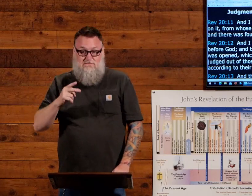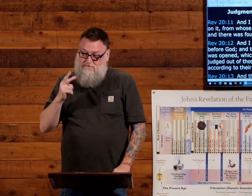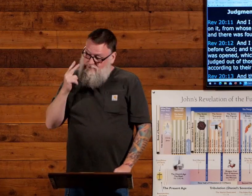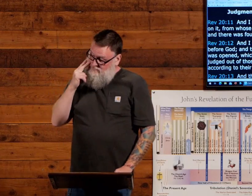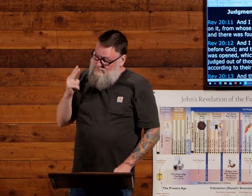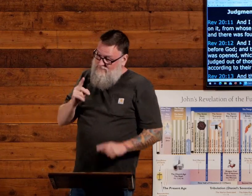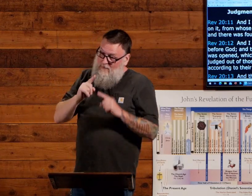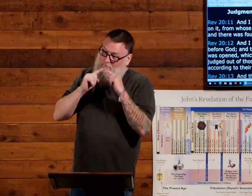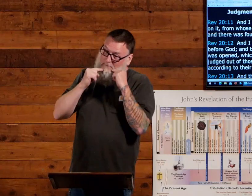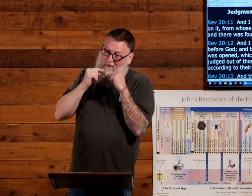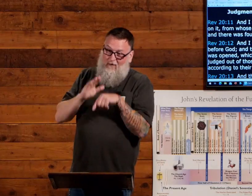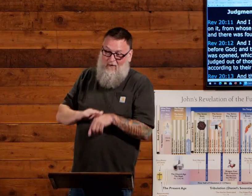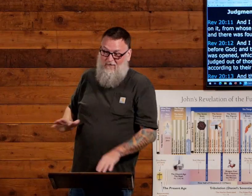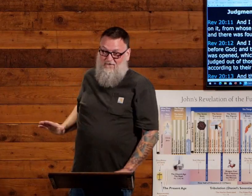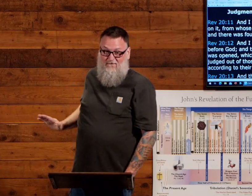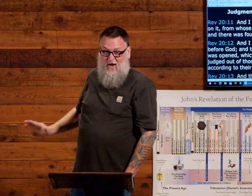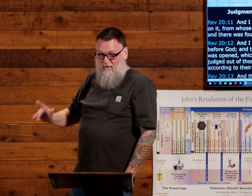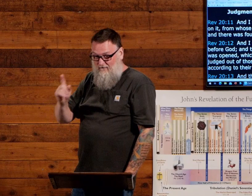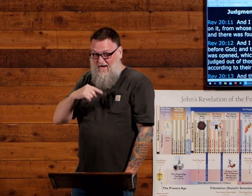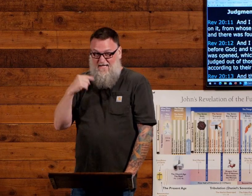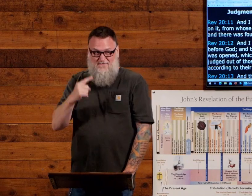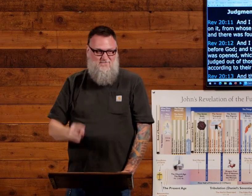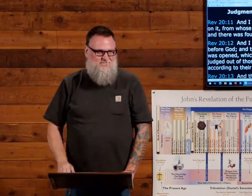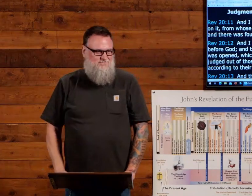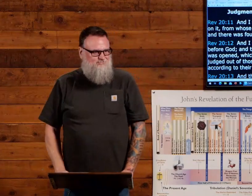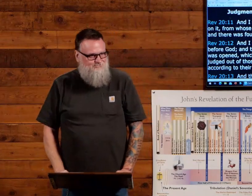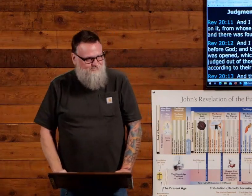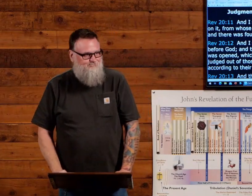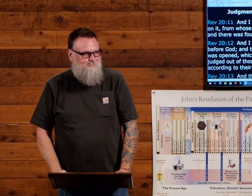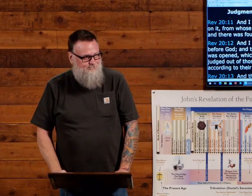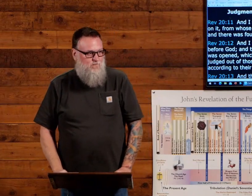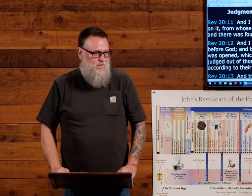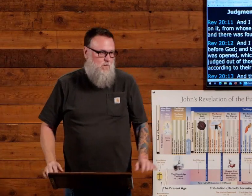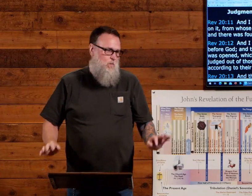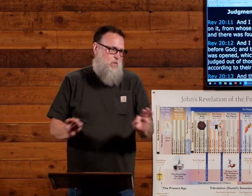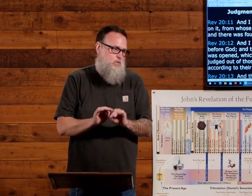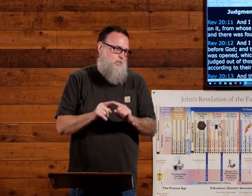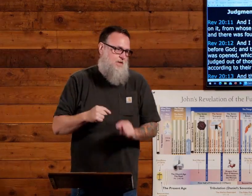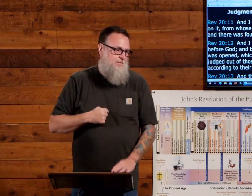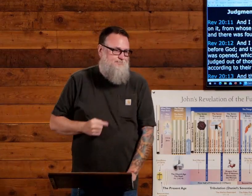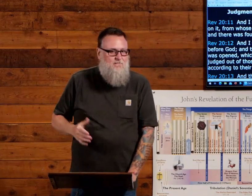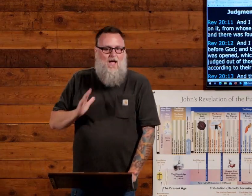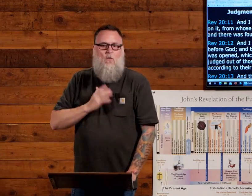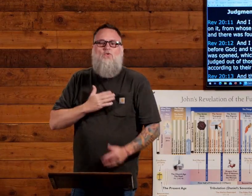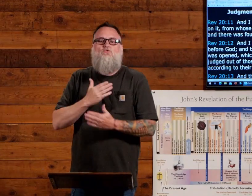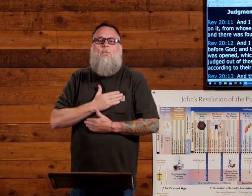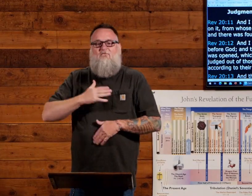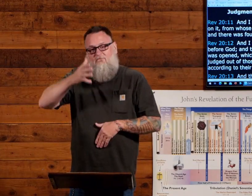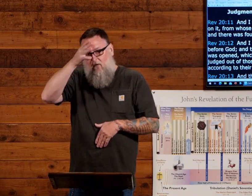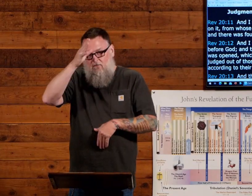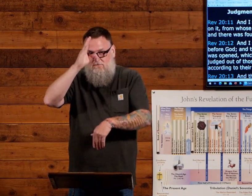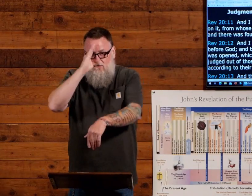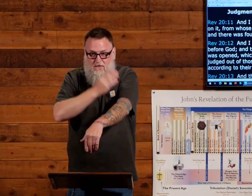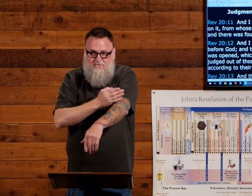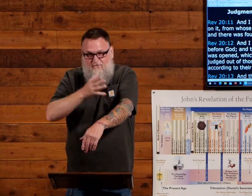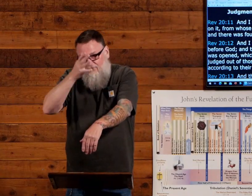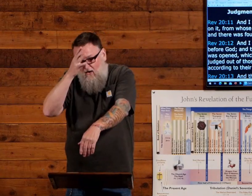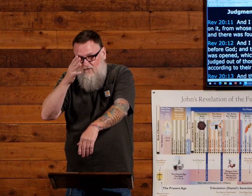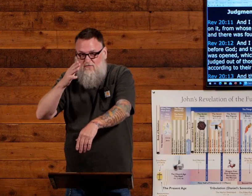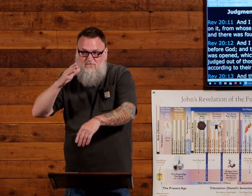ride. And you see the smile on their face riding in that old car. It was worth it to me. I enjoyed it, enjoyed